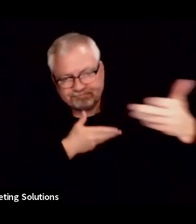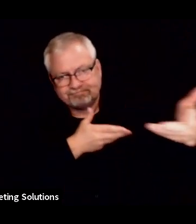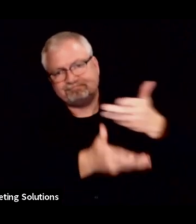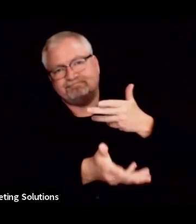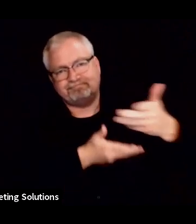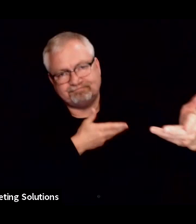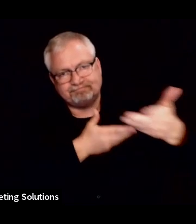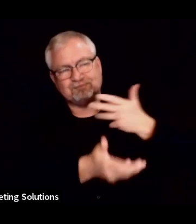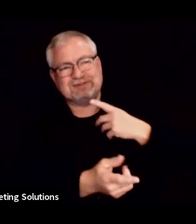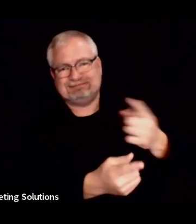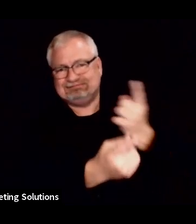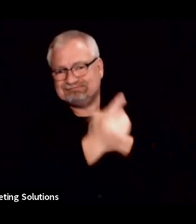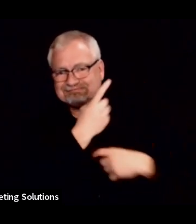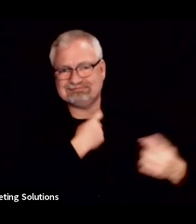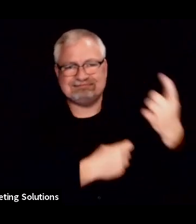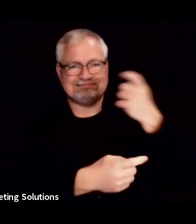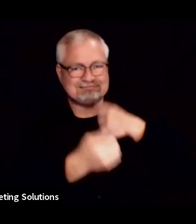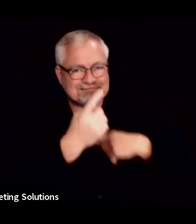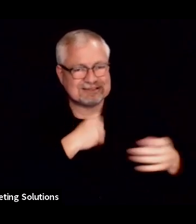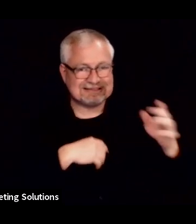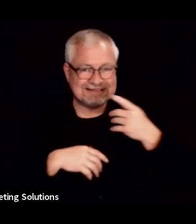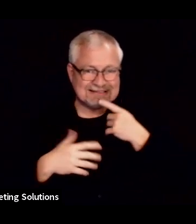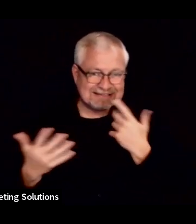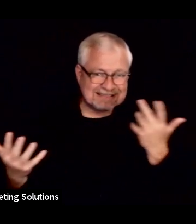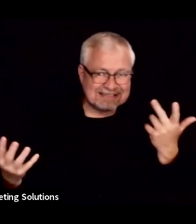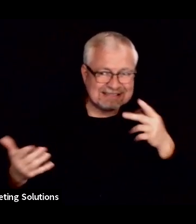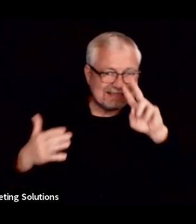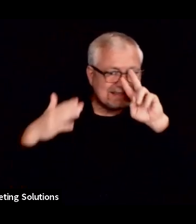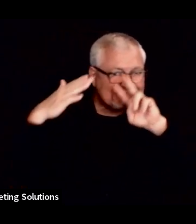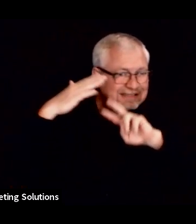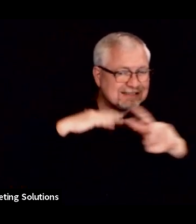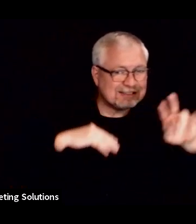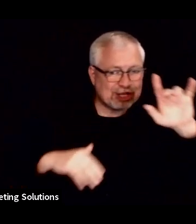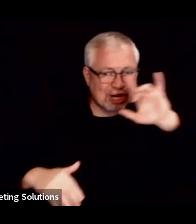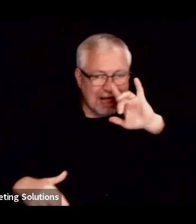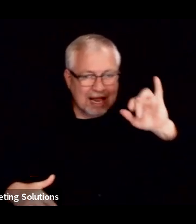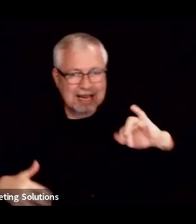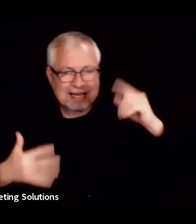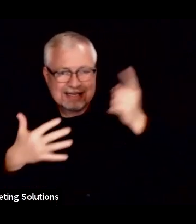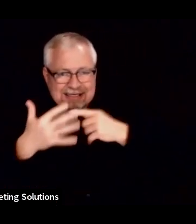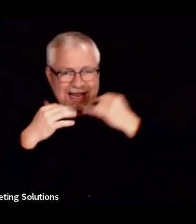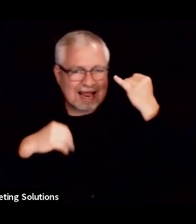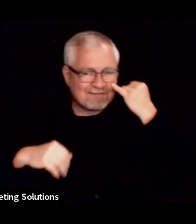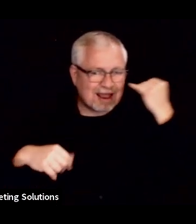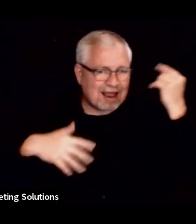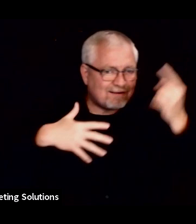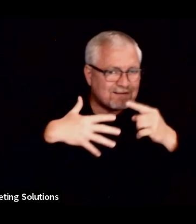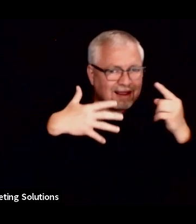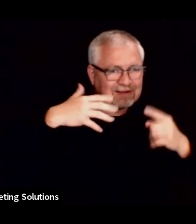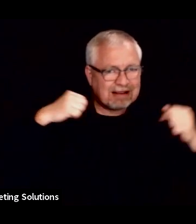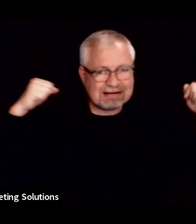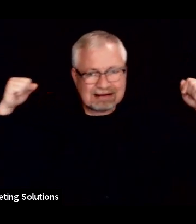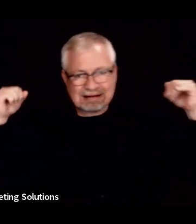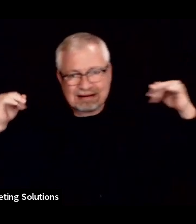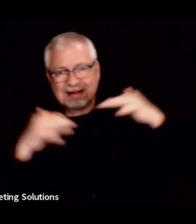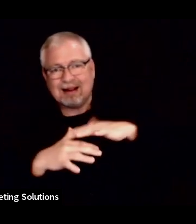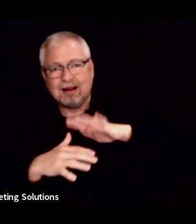about, what we foresaw in terms of the progression of the disease, and did we think we'd